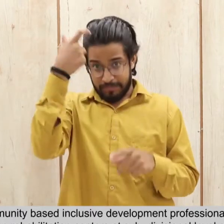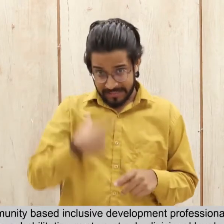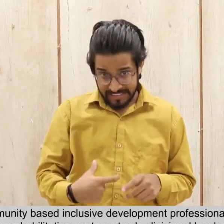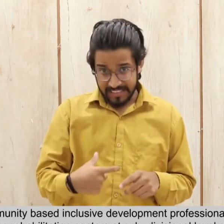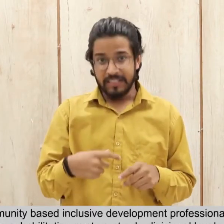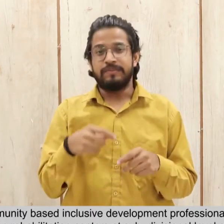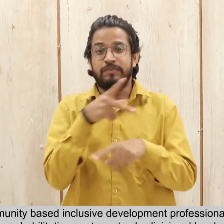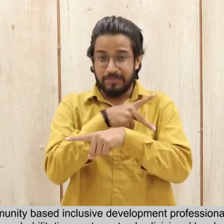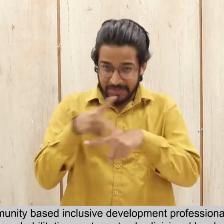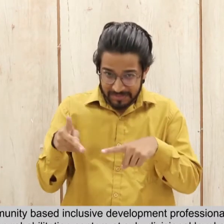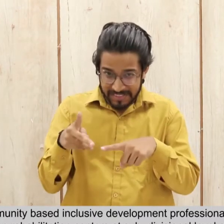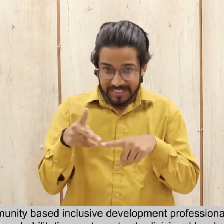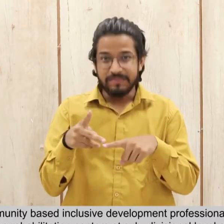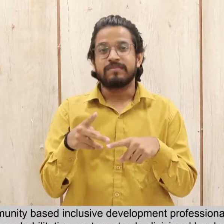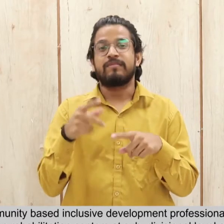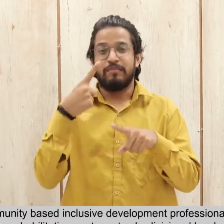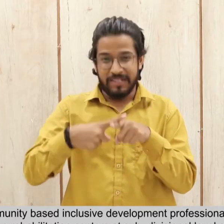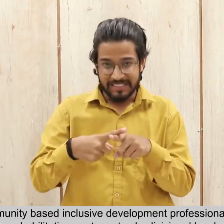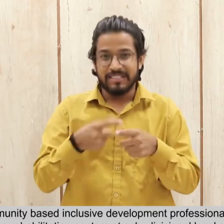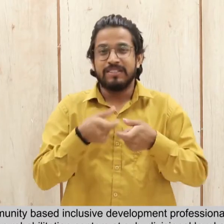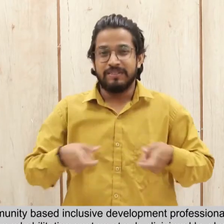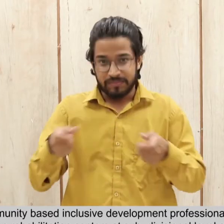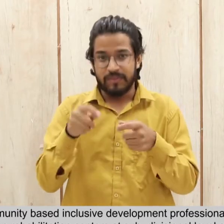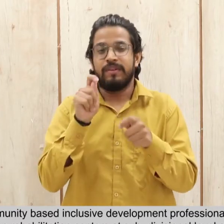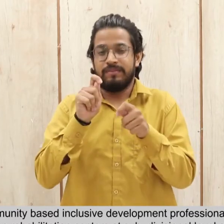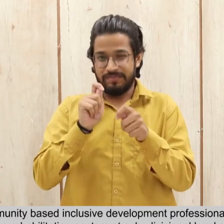community-based inclusive development professionals.